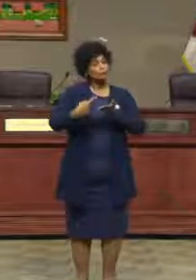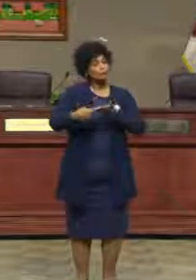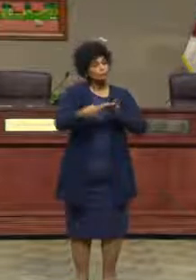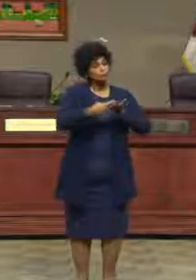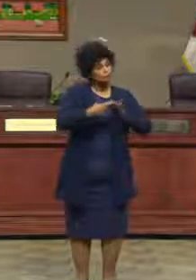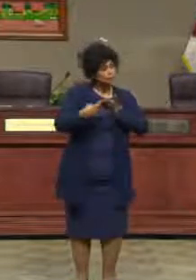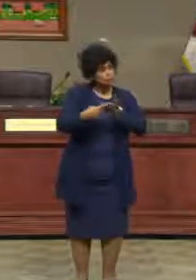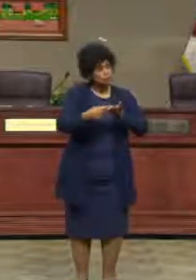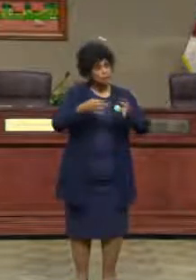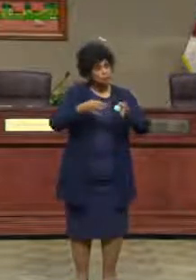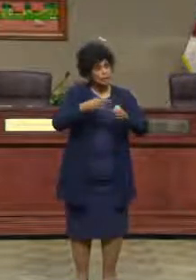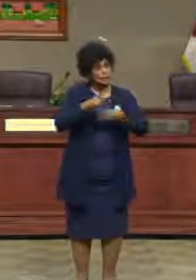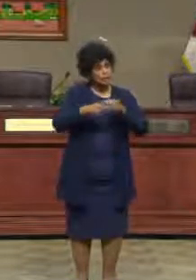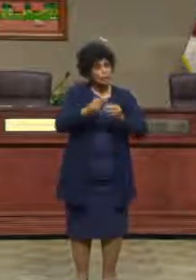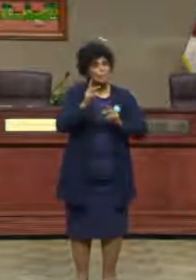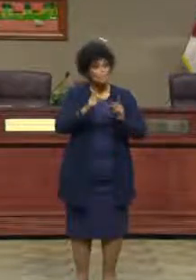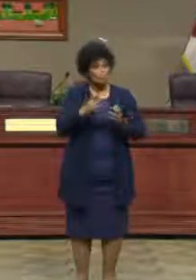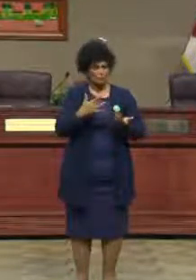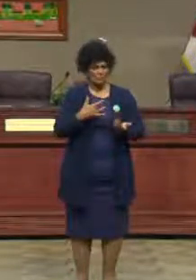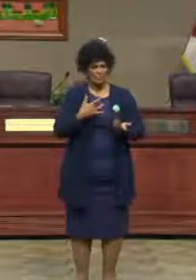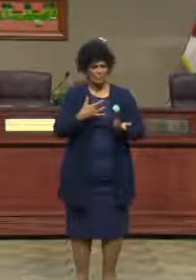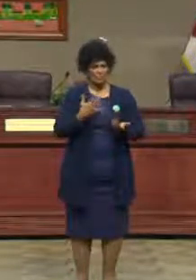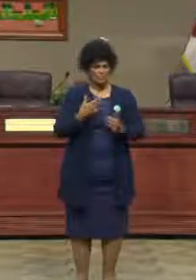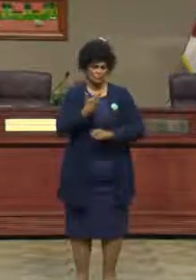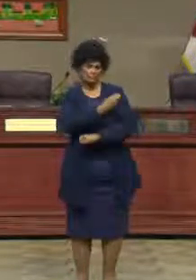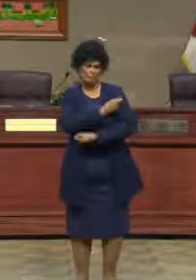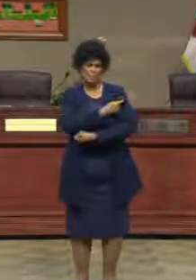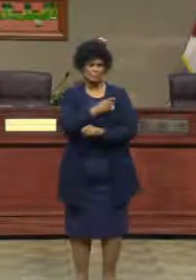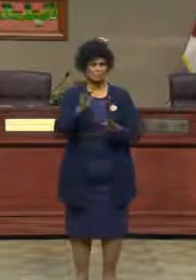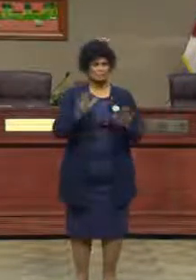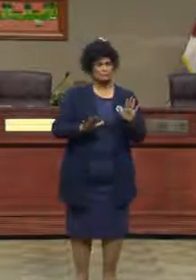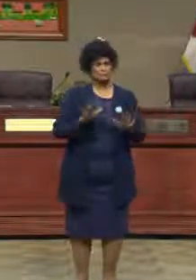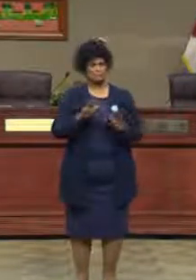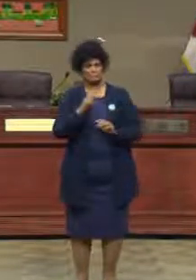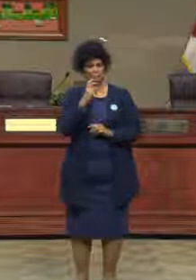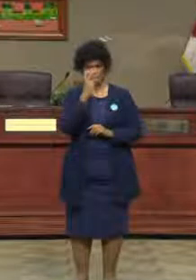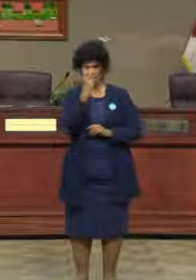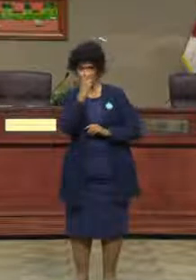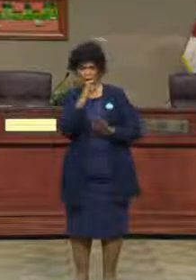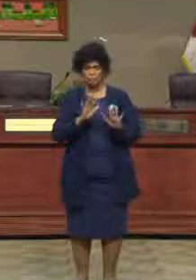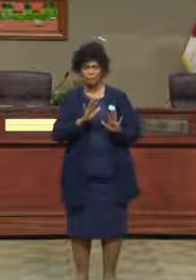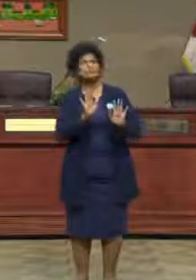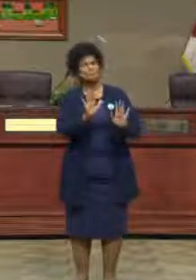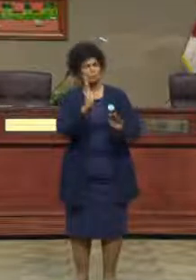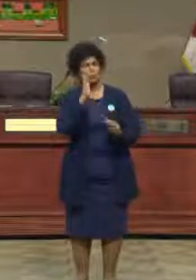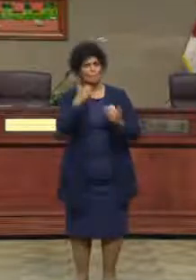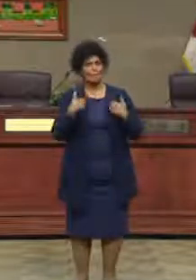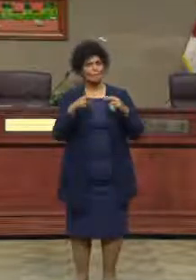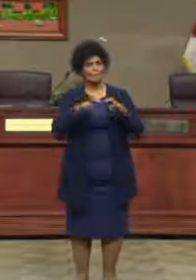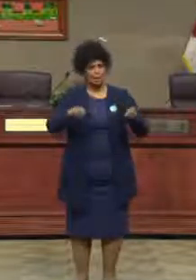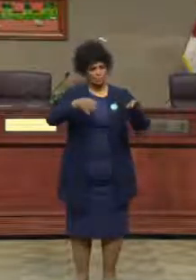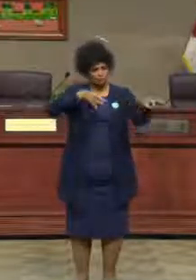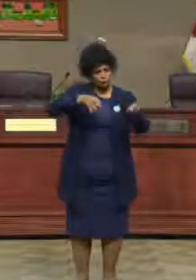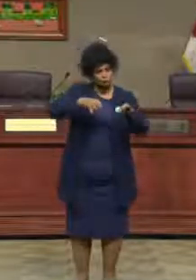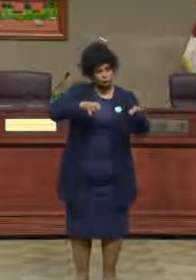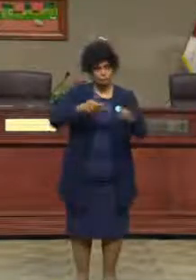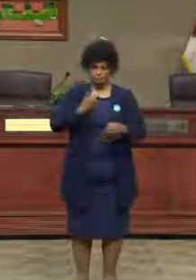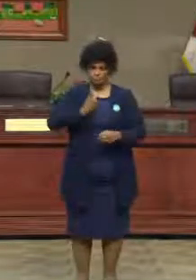about vaccine hesitancy. Dr. Pino and I will be there along with medical experts to